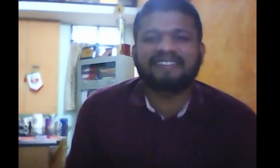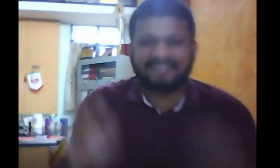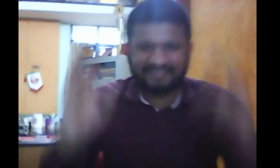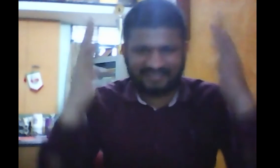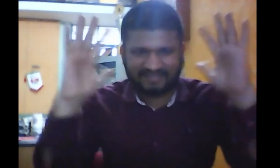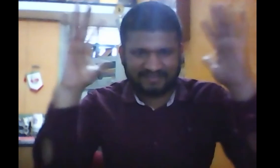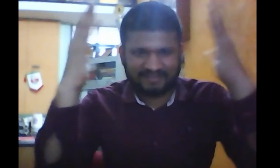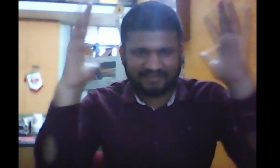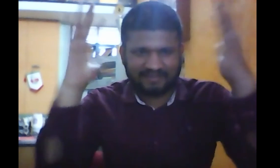good.